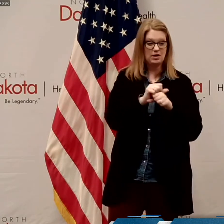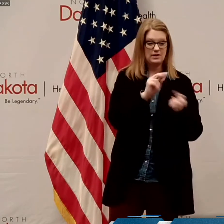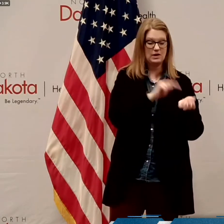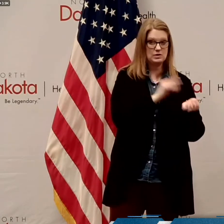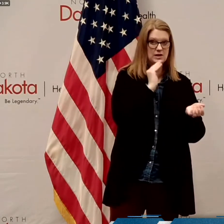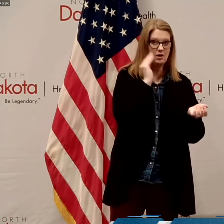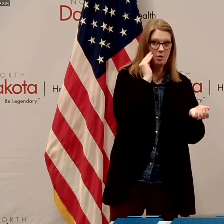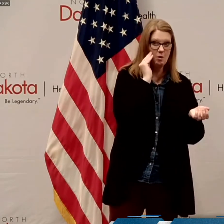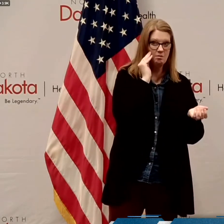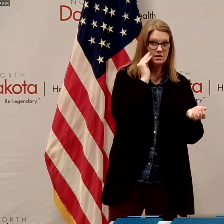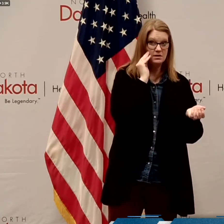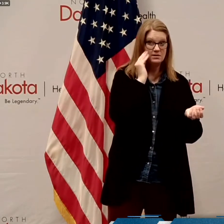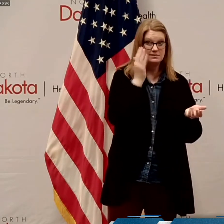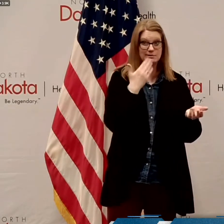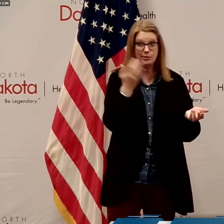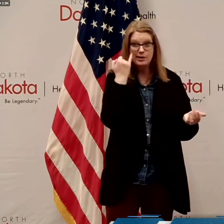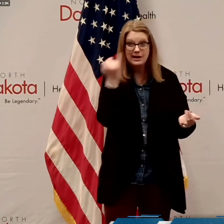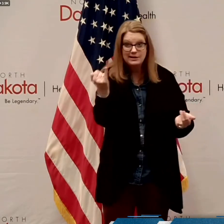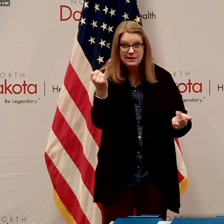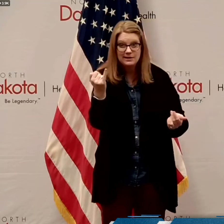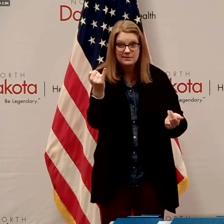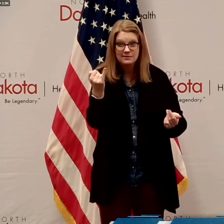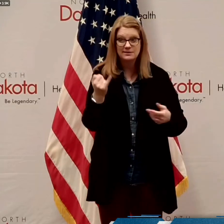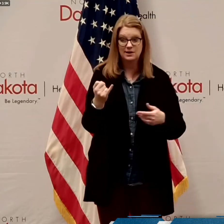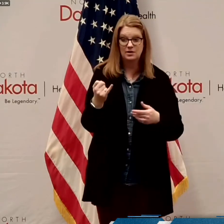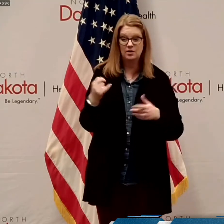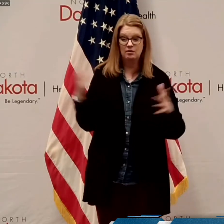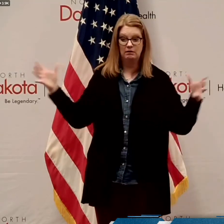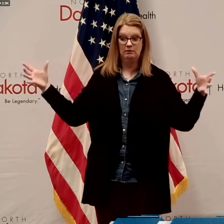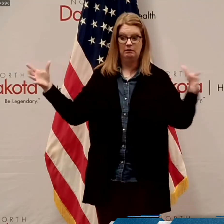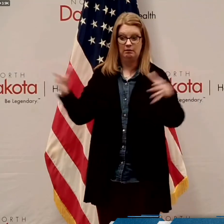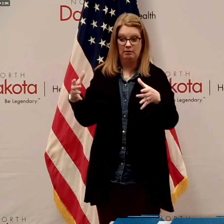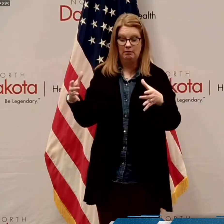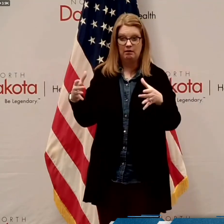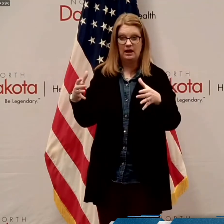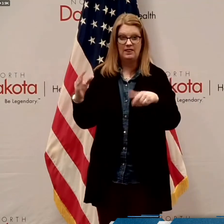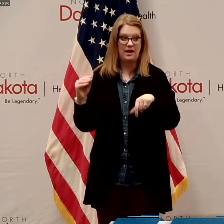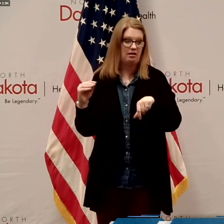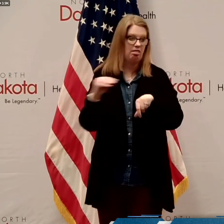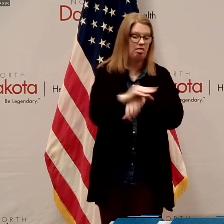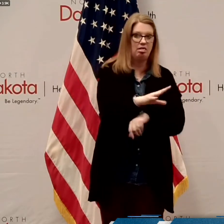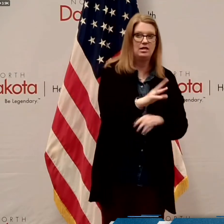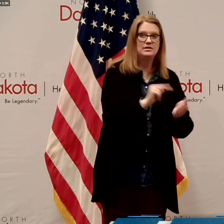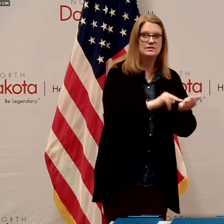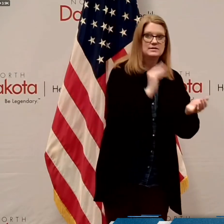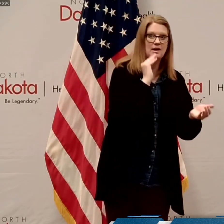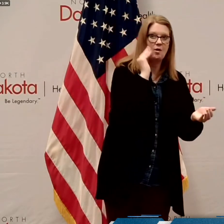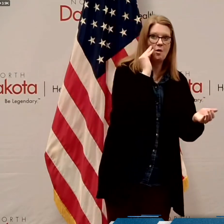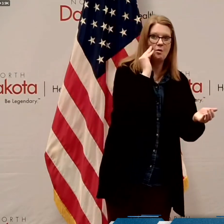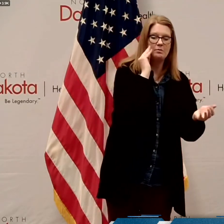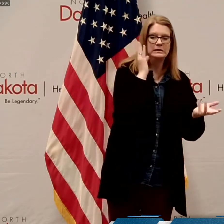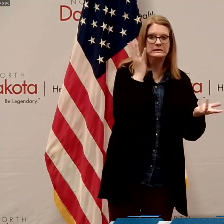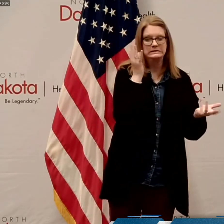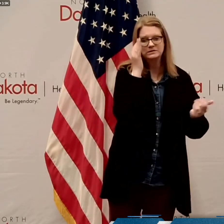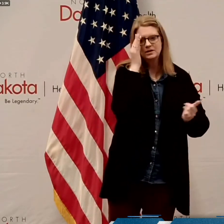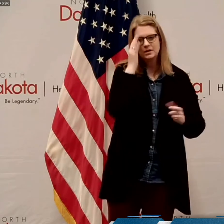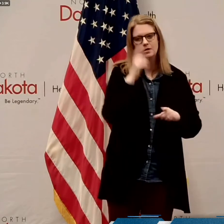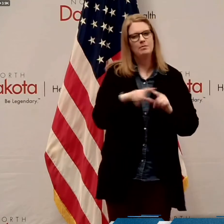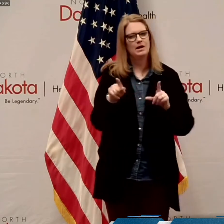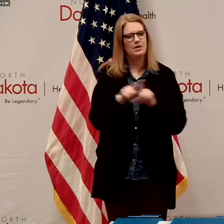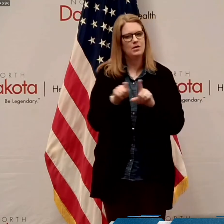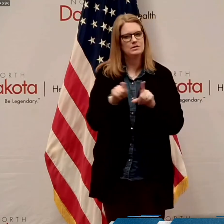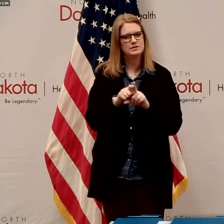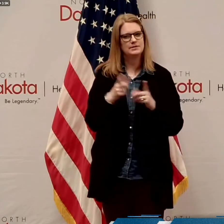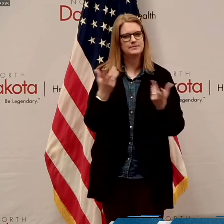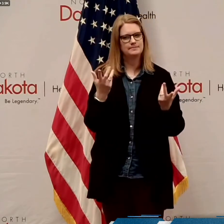to, increase the amount of transmissible contact moments. But I would say it's time to start thinking about, how